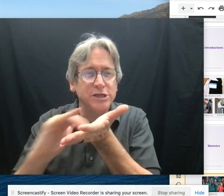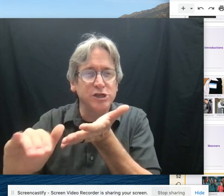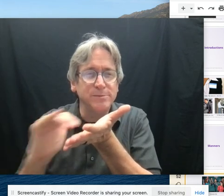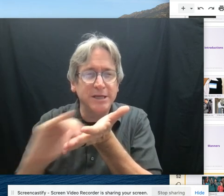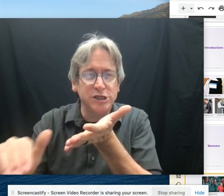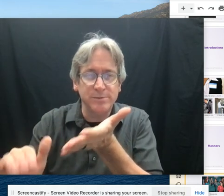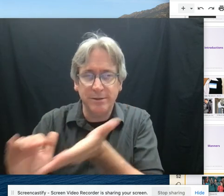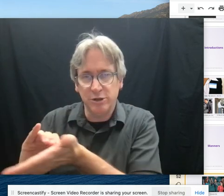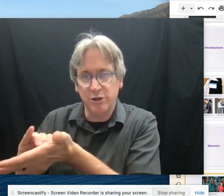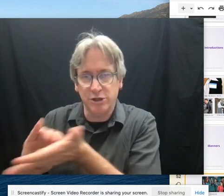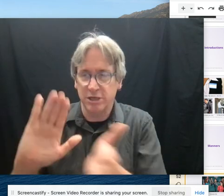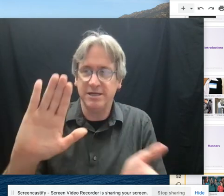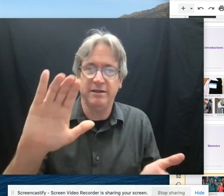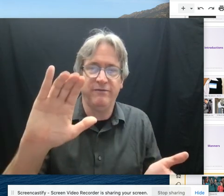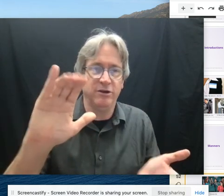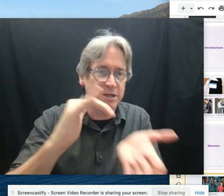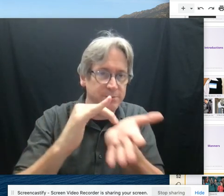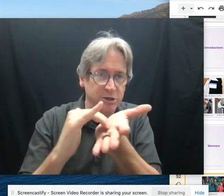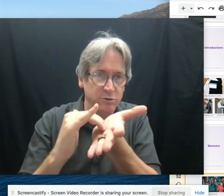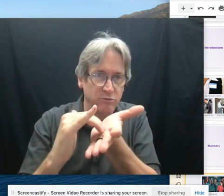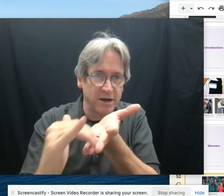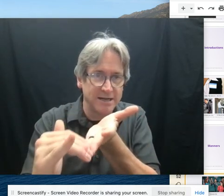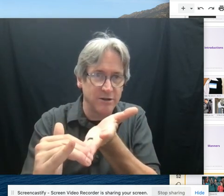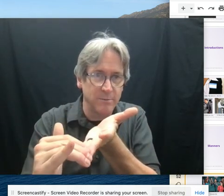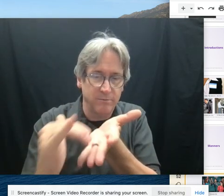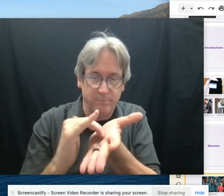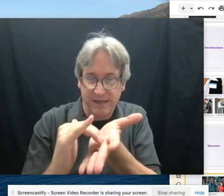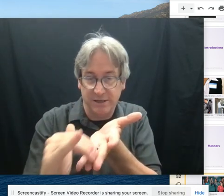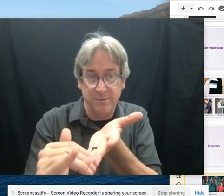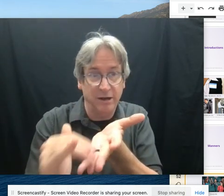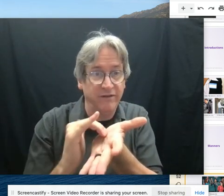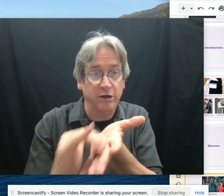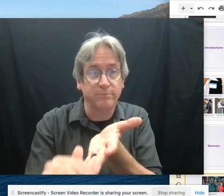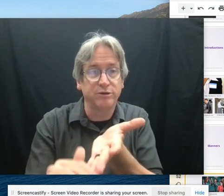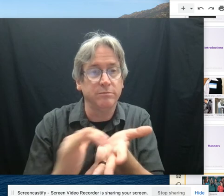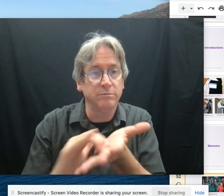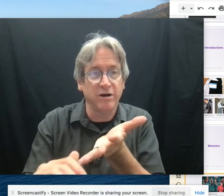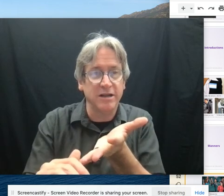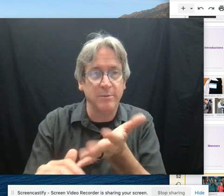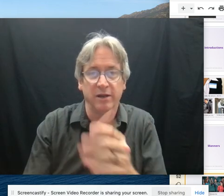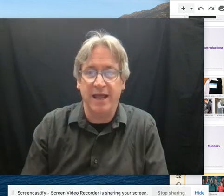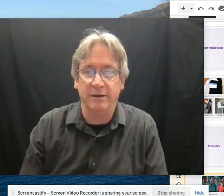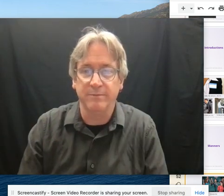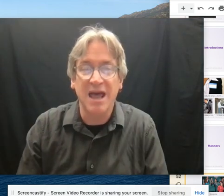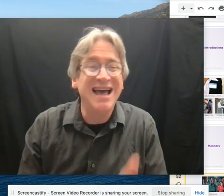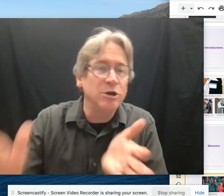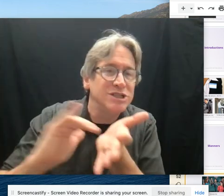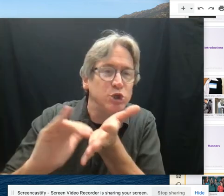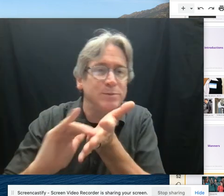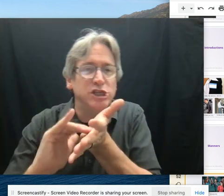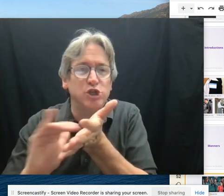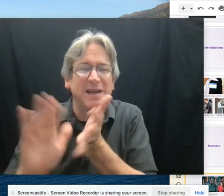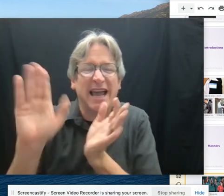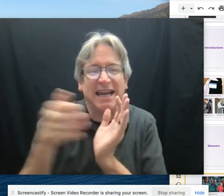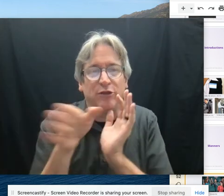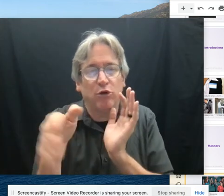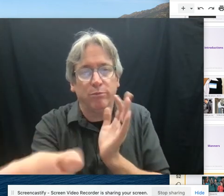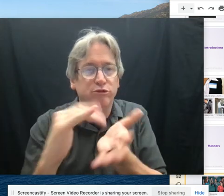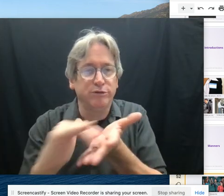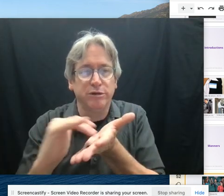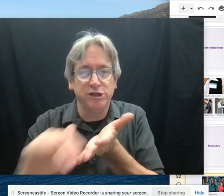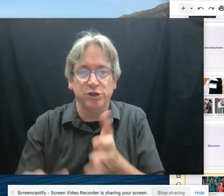Excuse me. So you just take the fingertips and you run it down basically the middle finger, right down the middle of the hand. I gotta